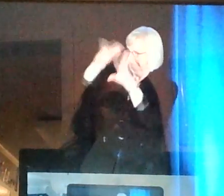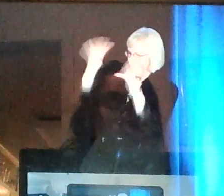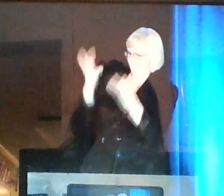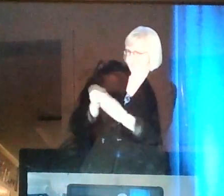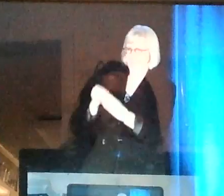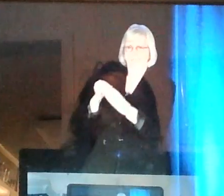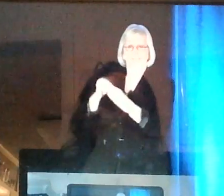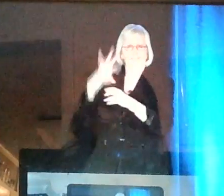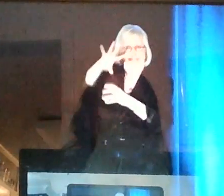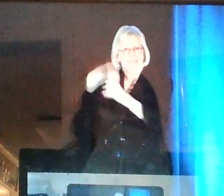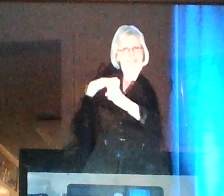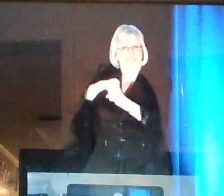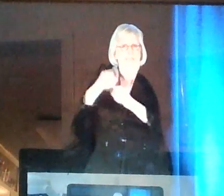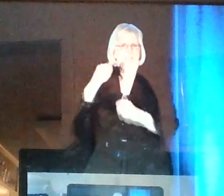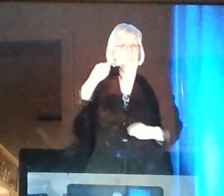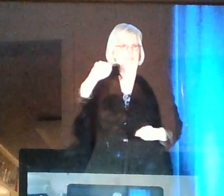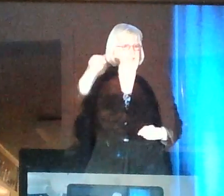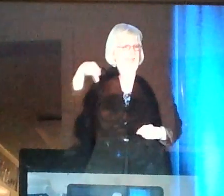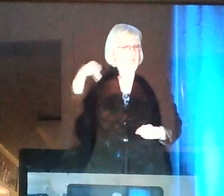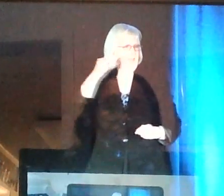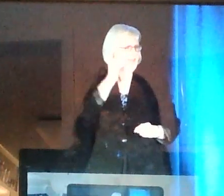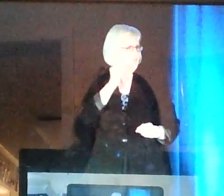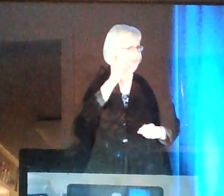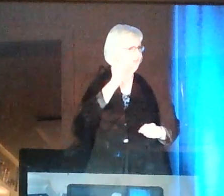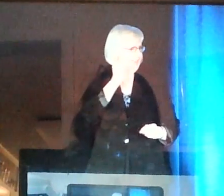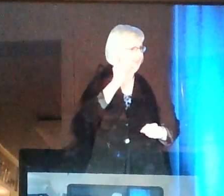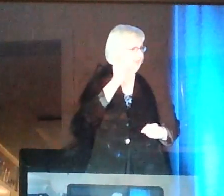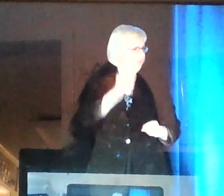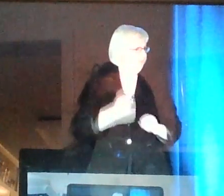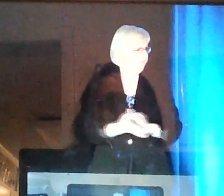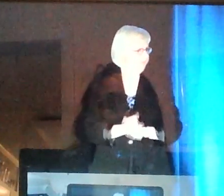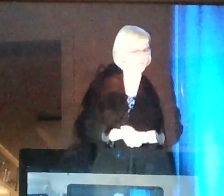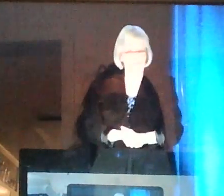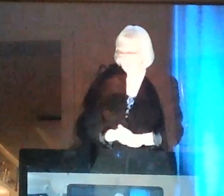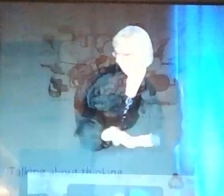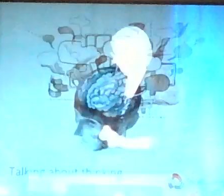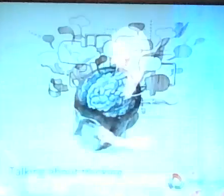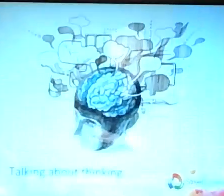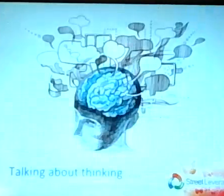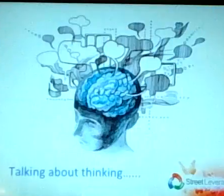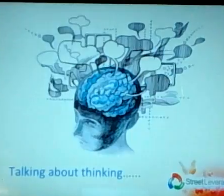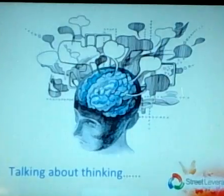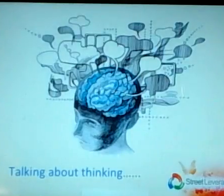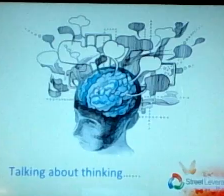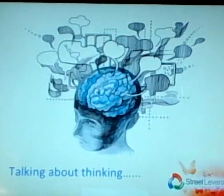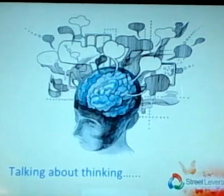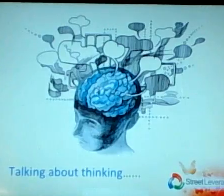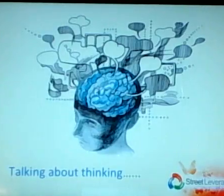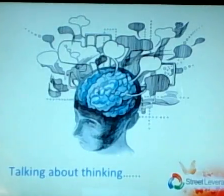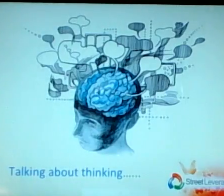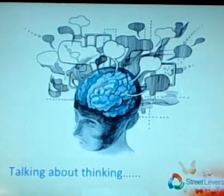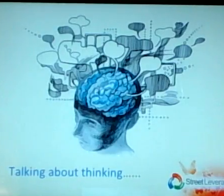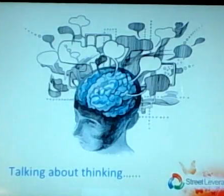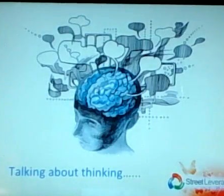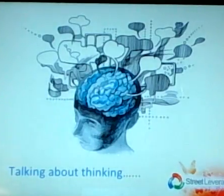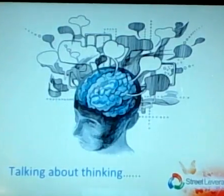That's the reason we want that, is we want it you to be right behind it with the TAP experiences.